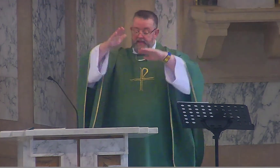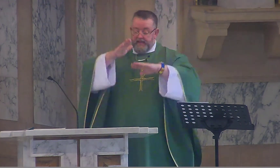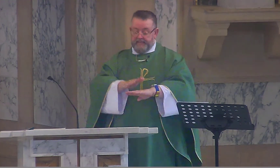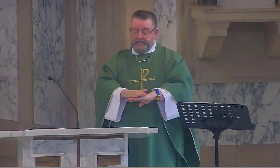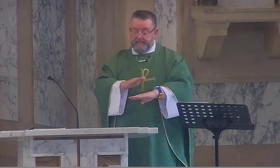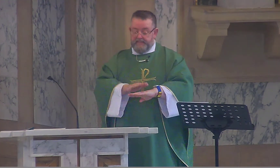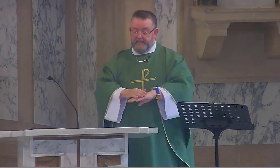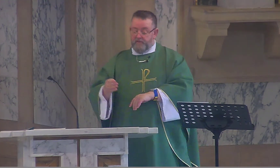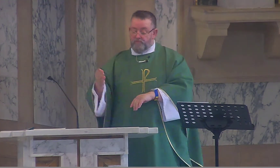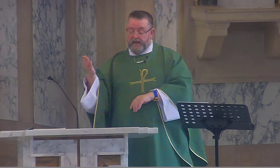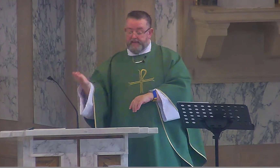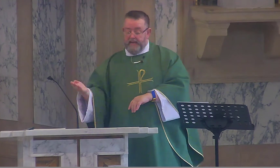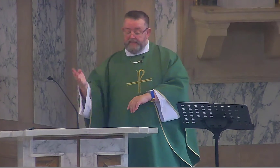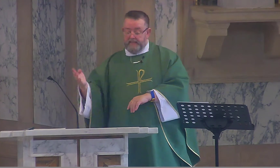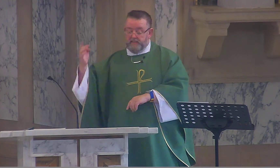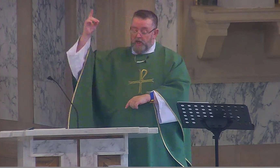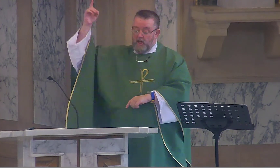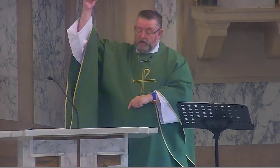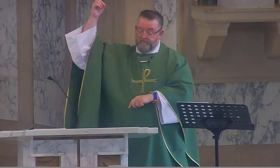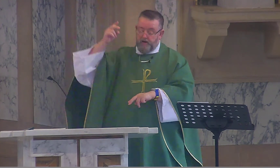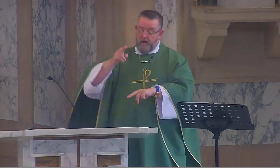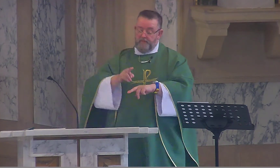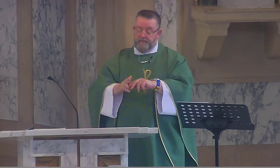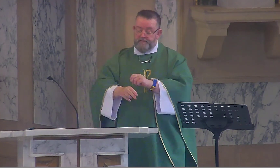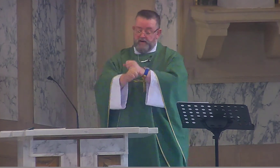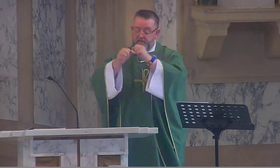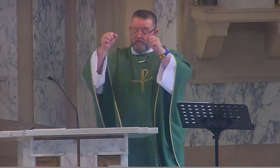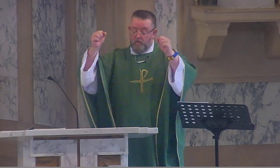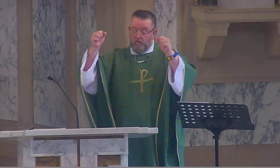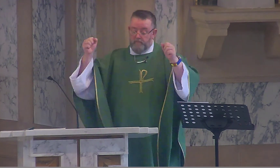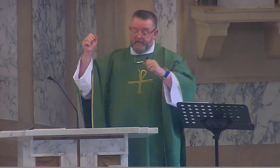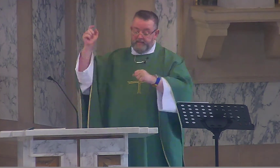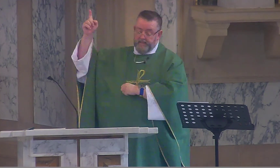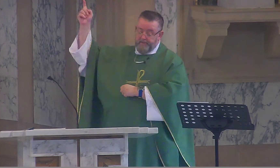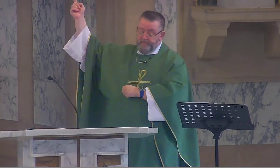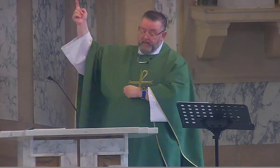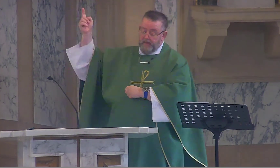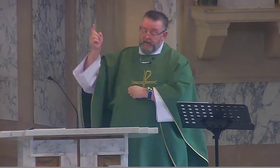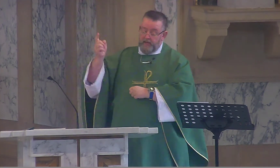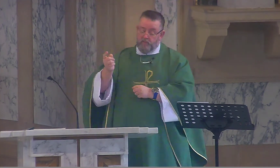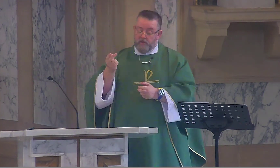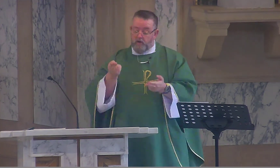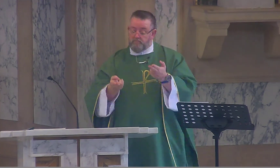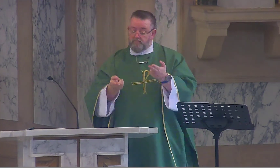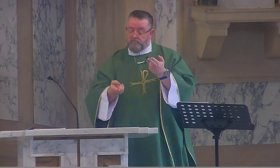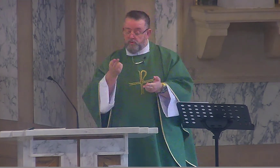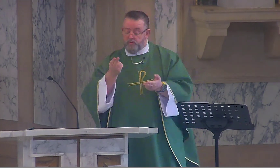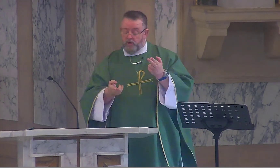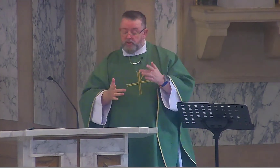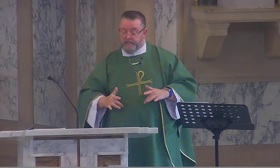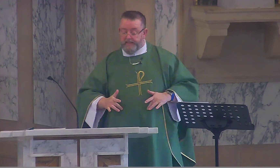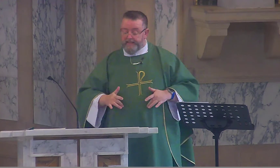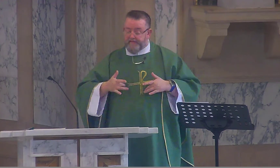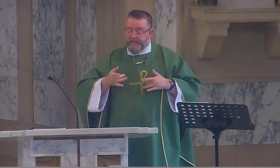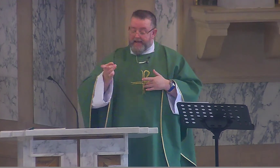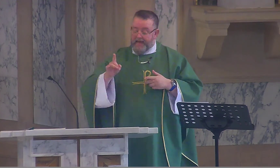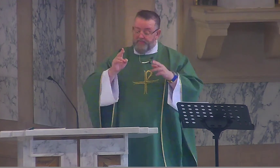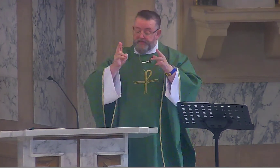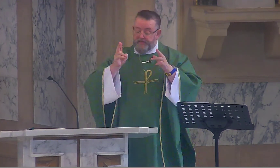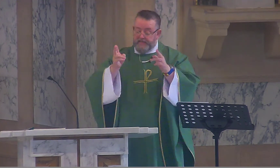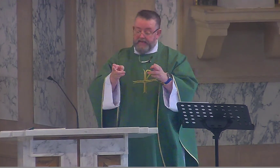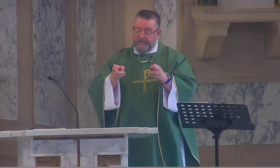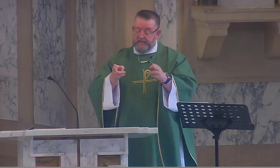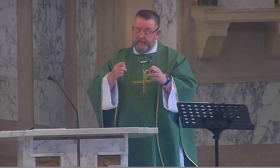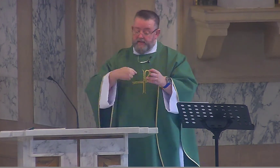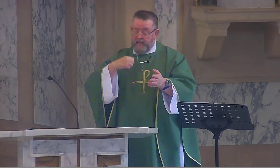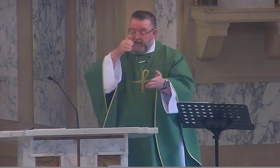heaven, and is seated at the right hand of God the Father Almighty. He will come to judge the living and